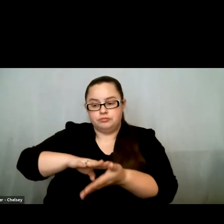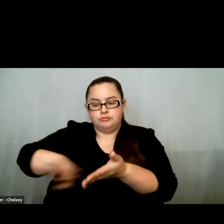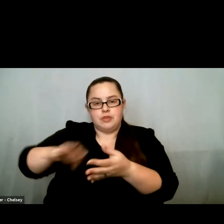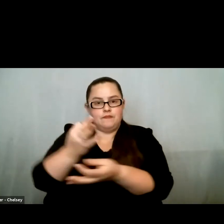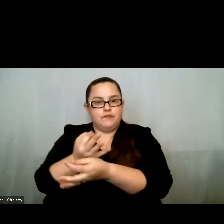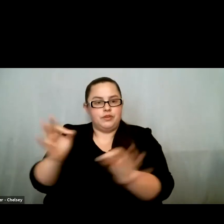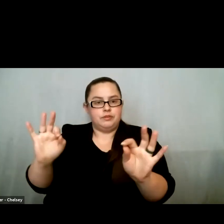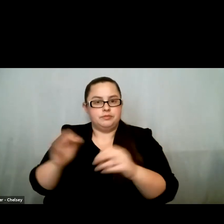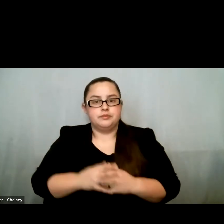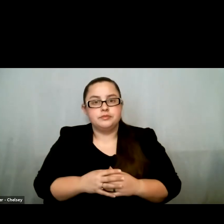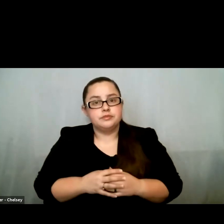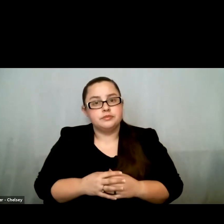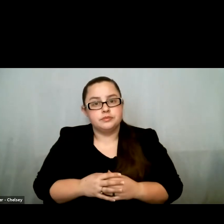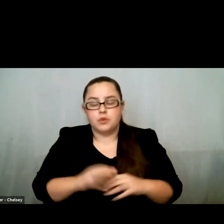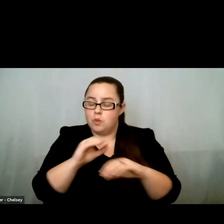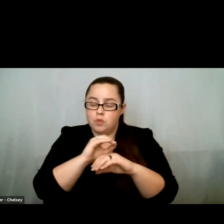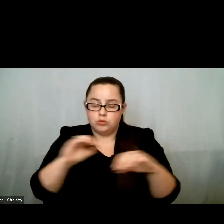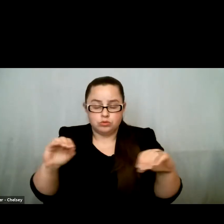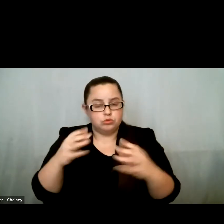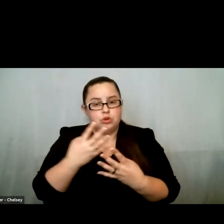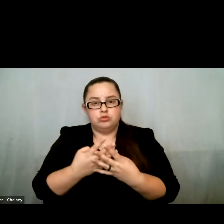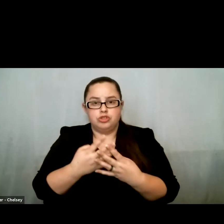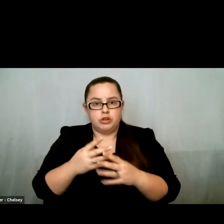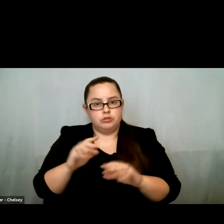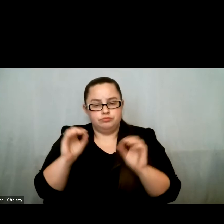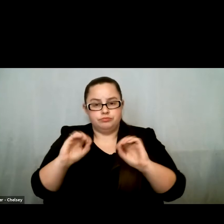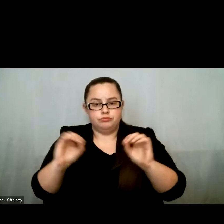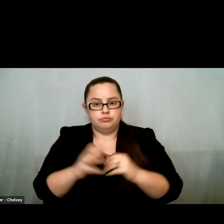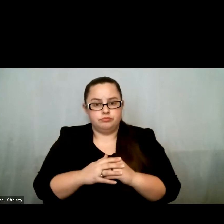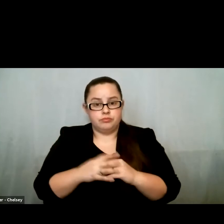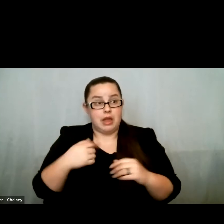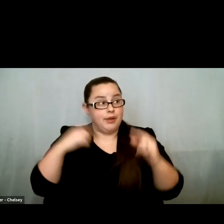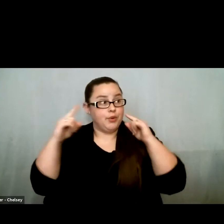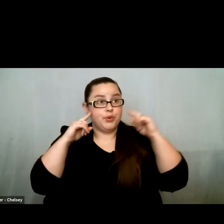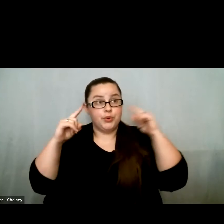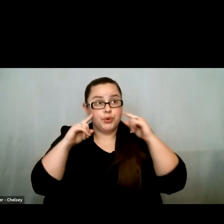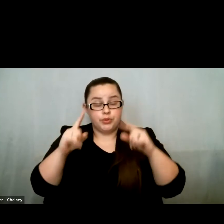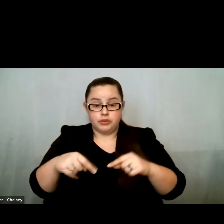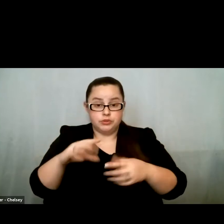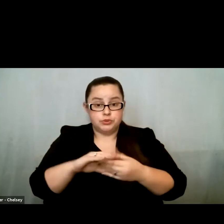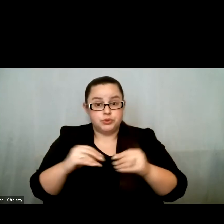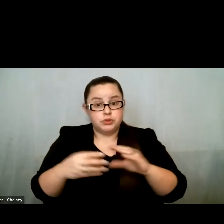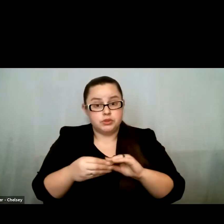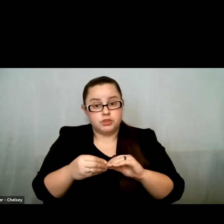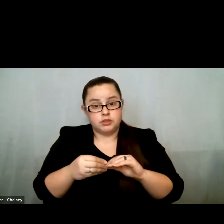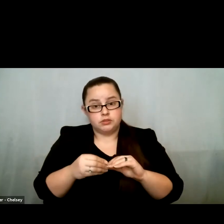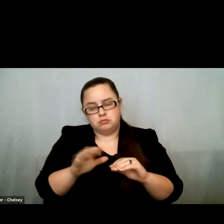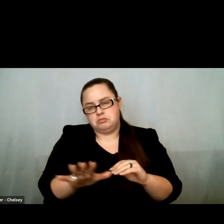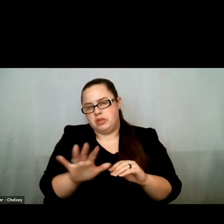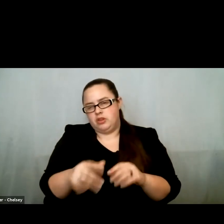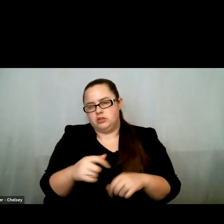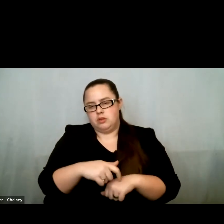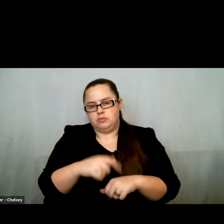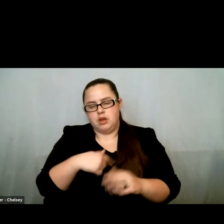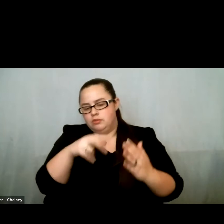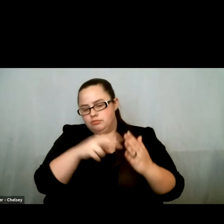have to serve any jail time. When did I hear about this? Around that time. I read about